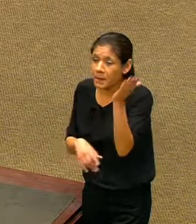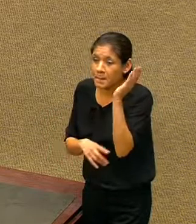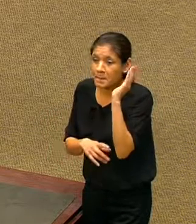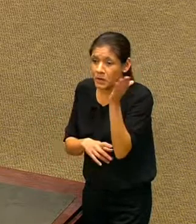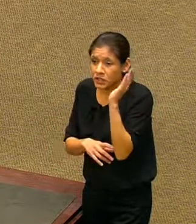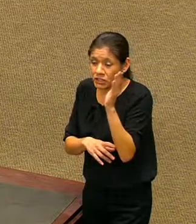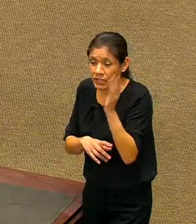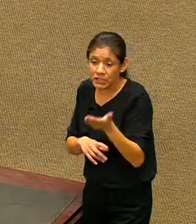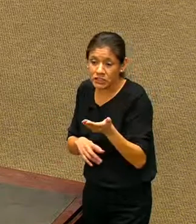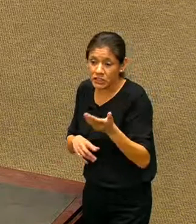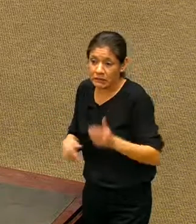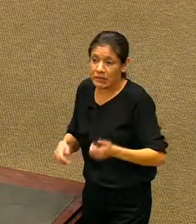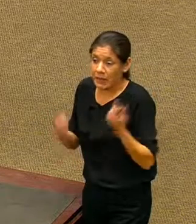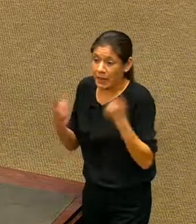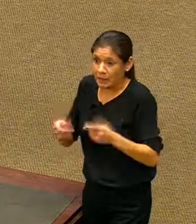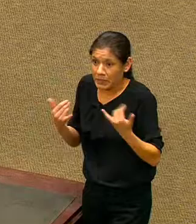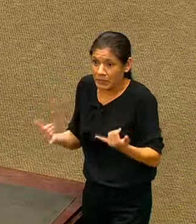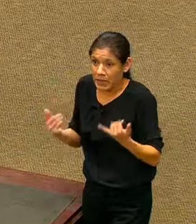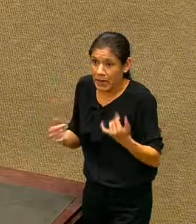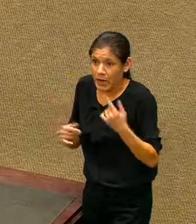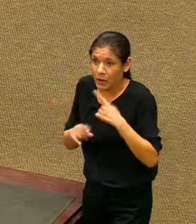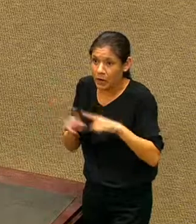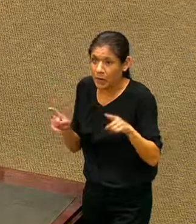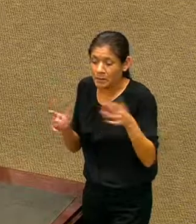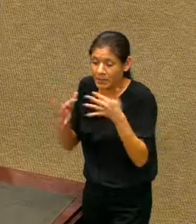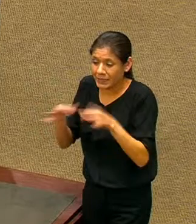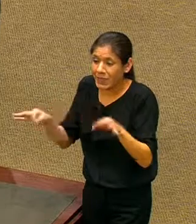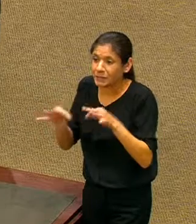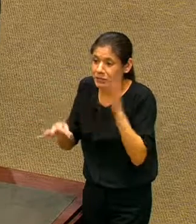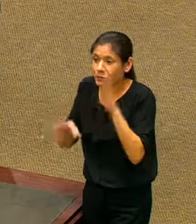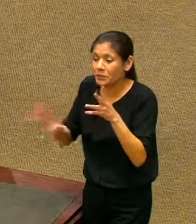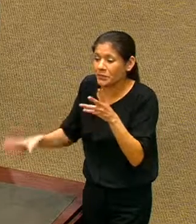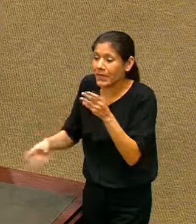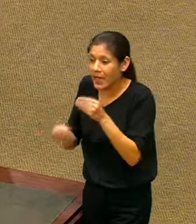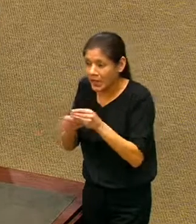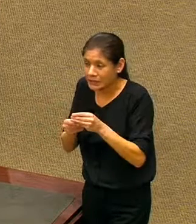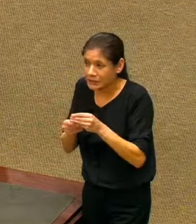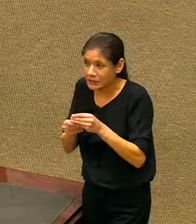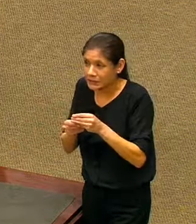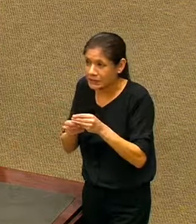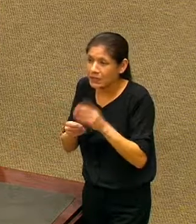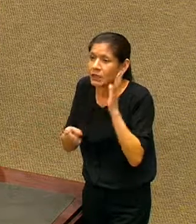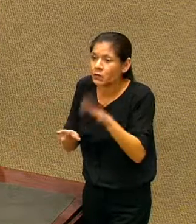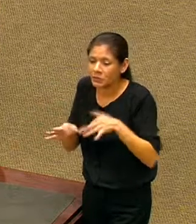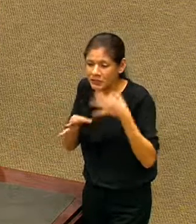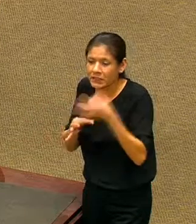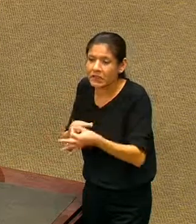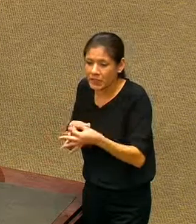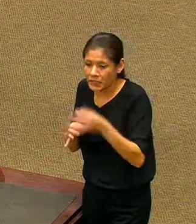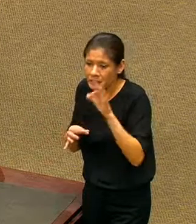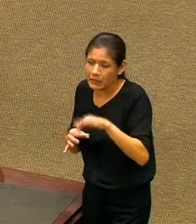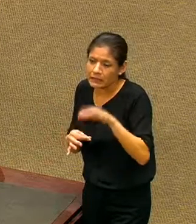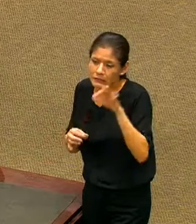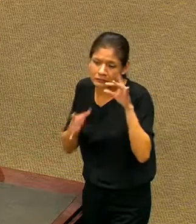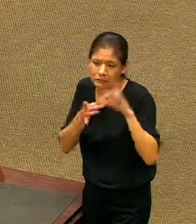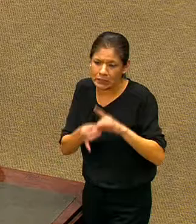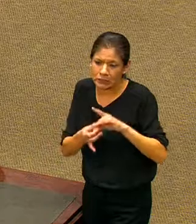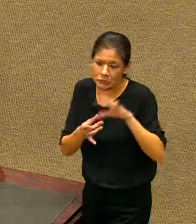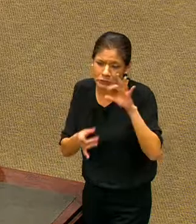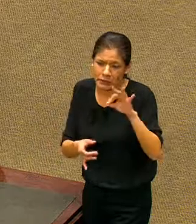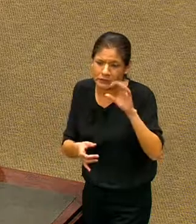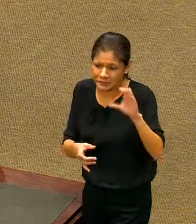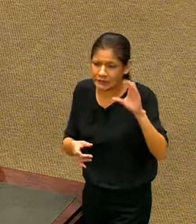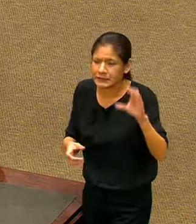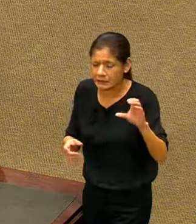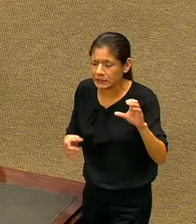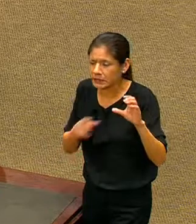is live, but the broadcast where the captioning is added for the broadcast is actually delayed, and that's an FCC thing. We're